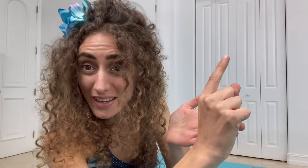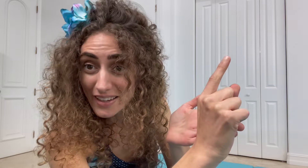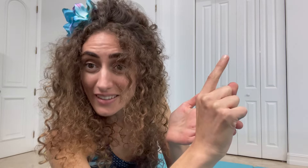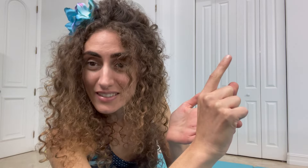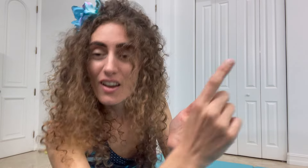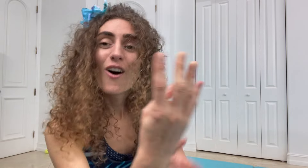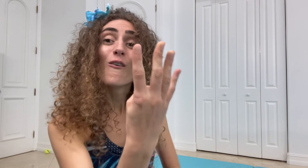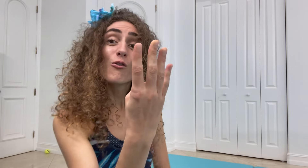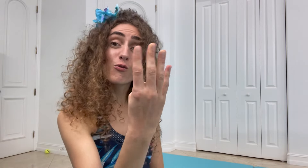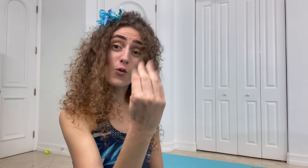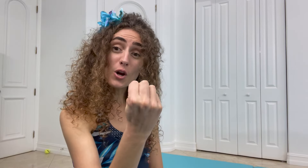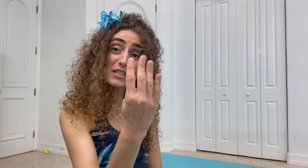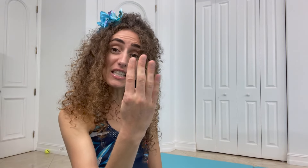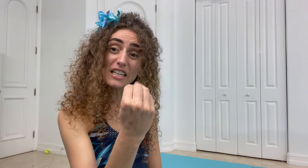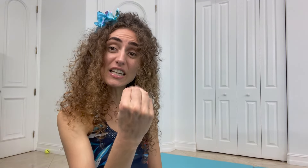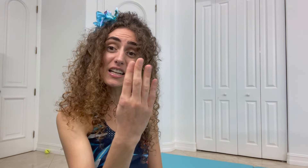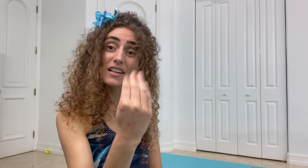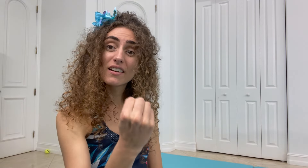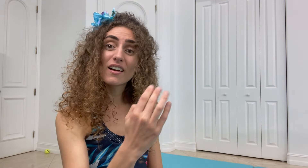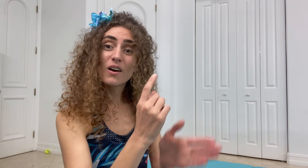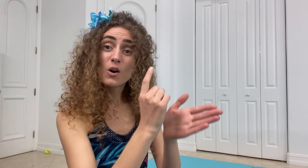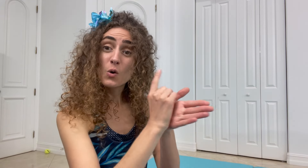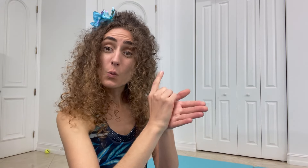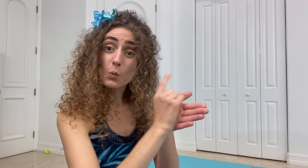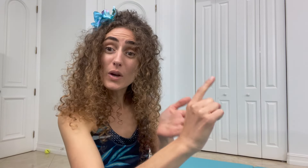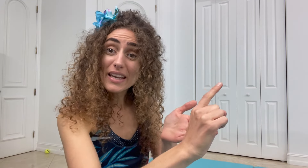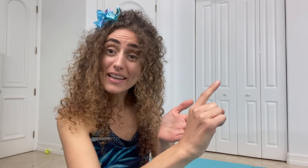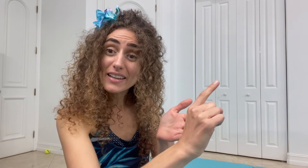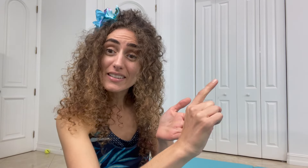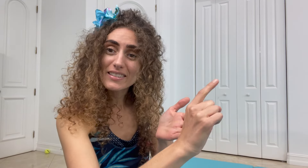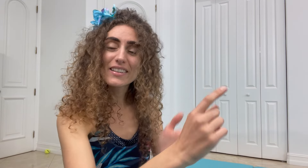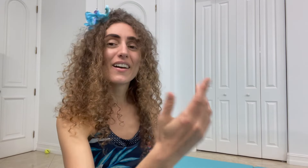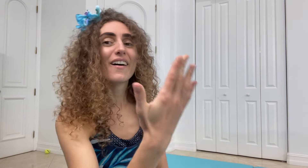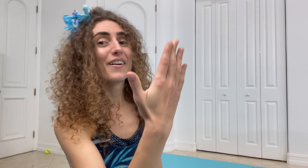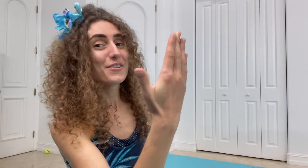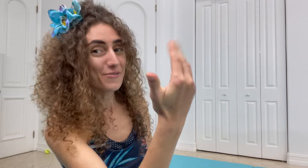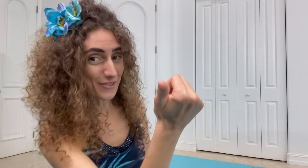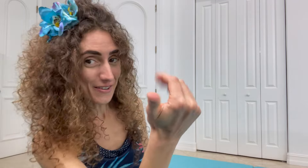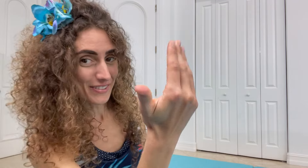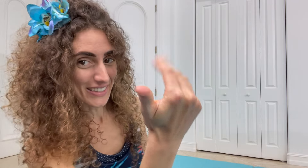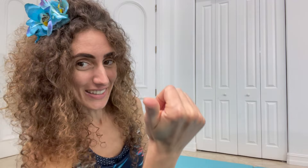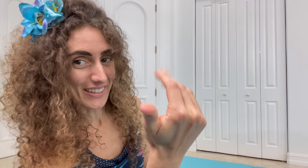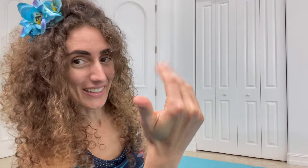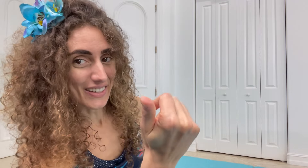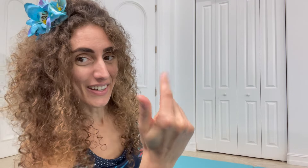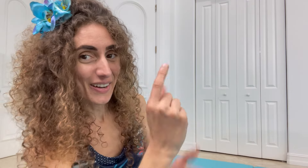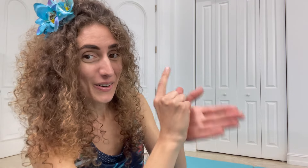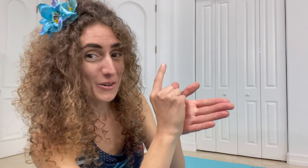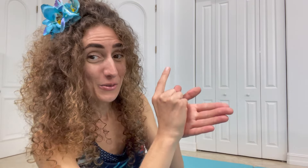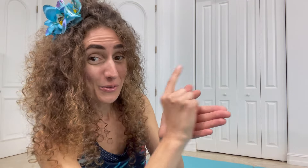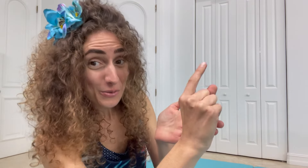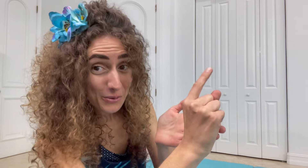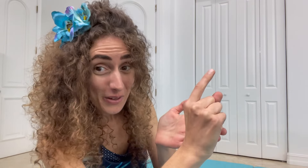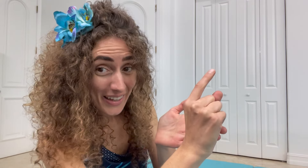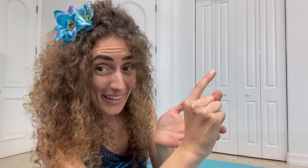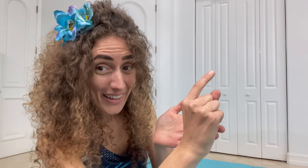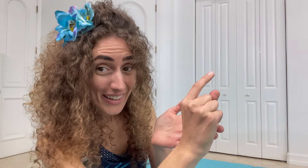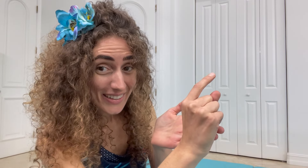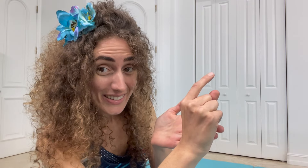13 weeks. 14 weeks. 15 weeks.